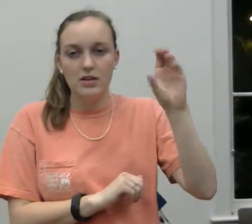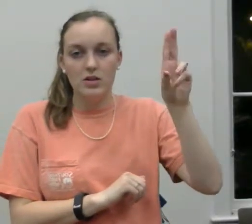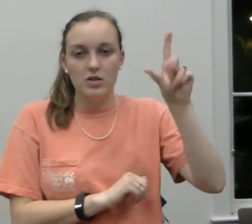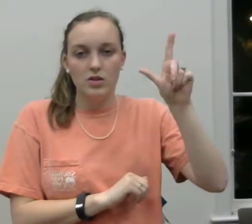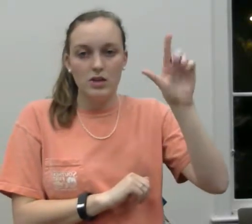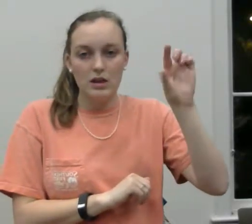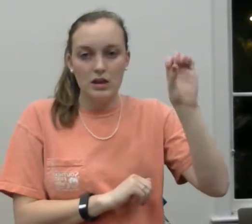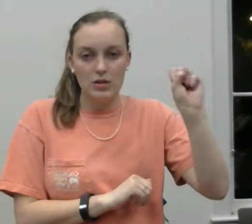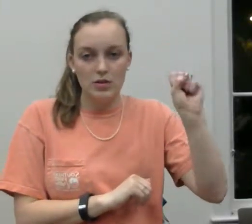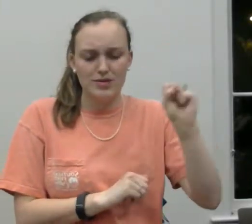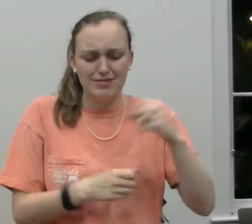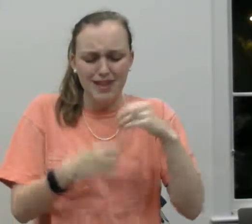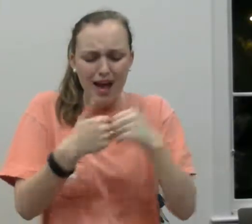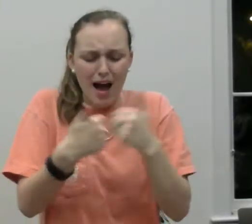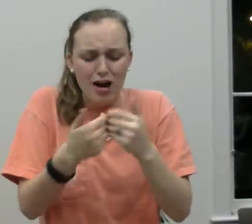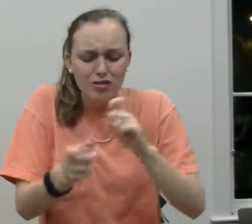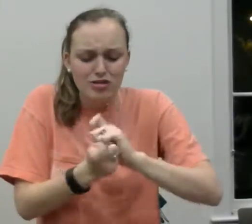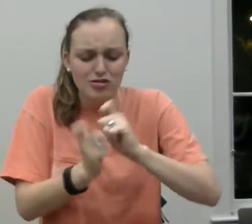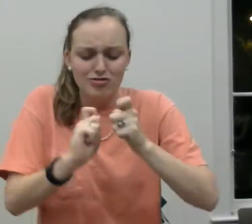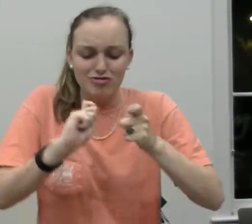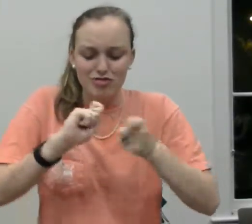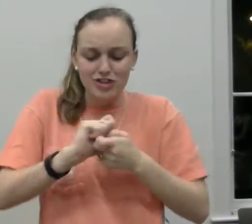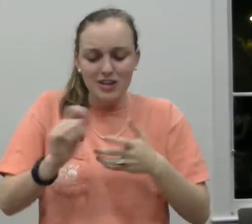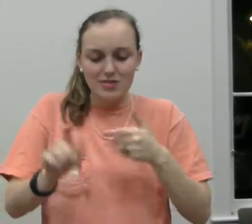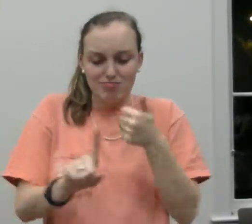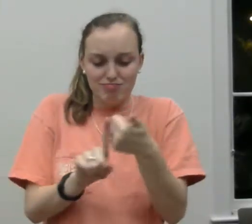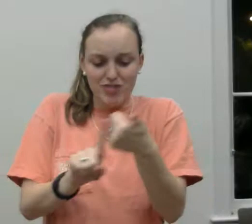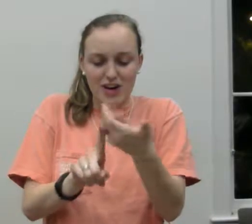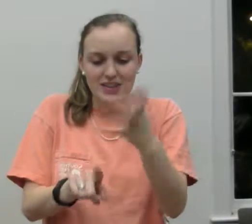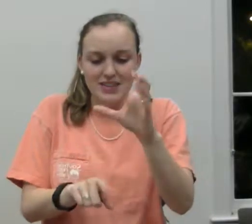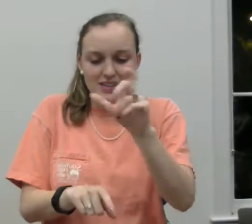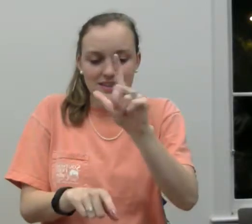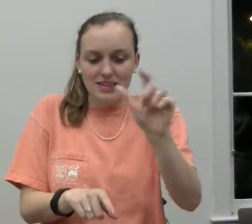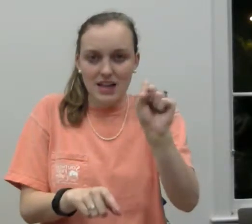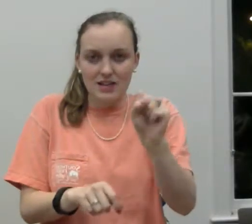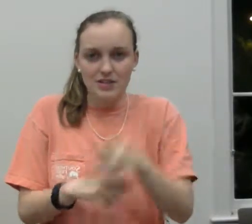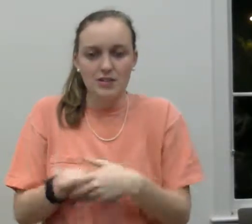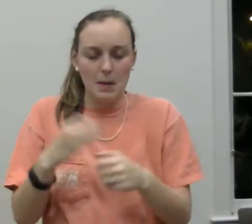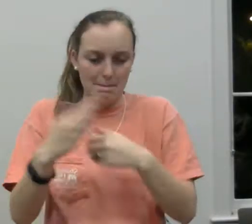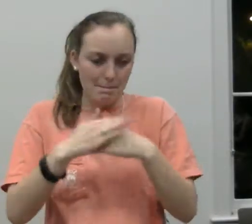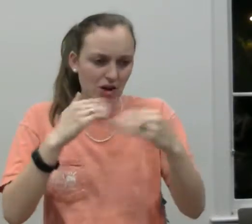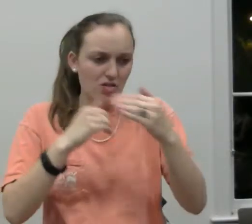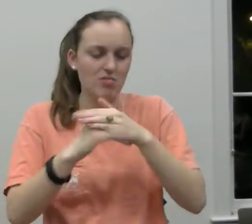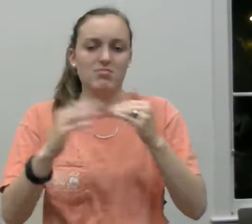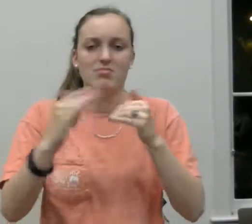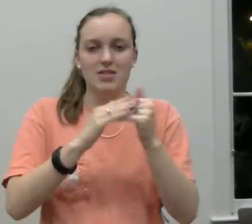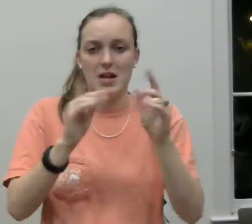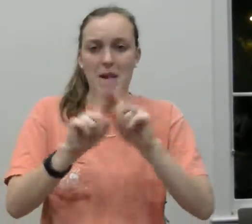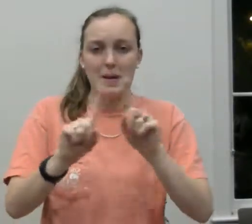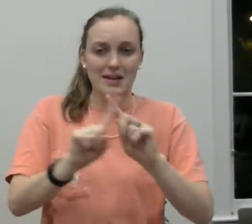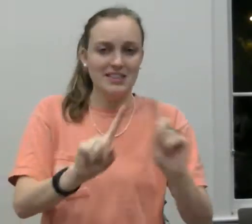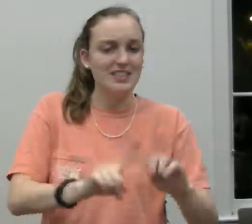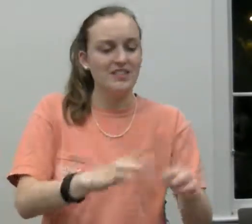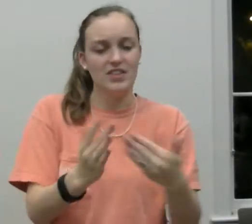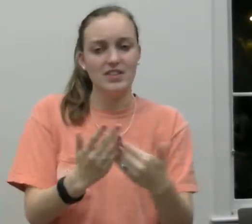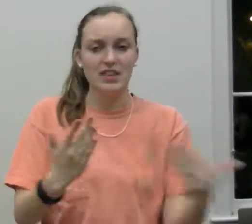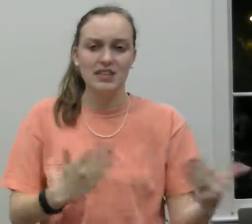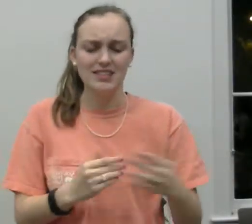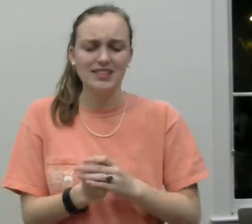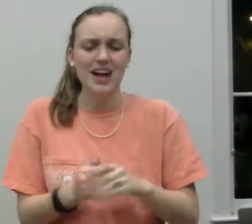cells, and how those cells are going to build up these organisms but then how these organisms are going to interact